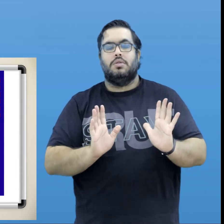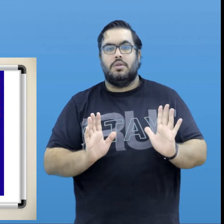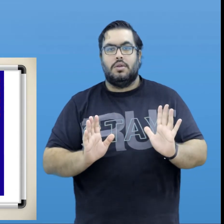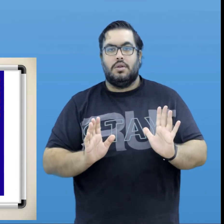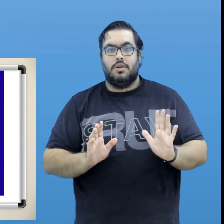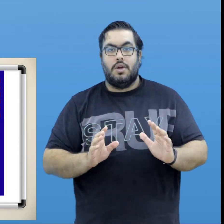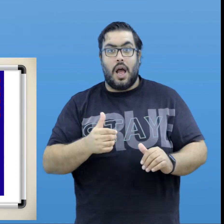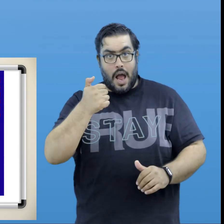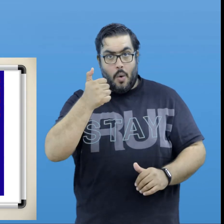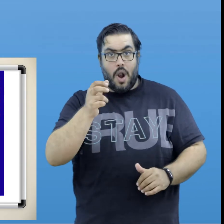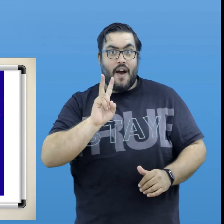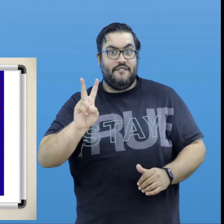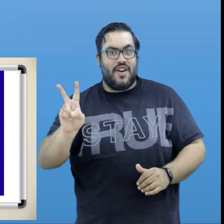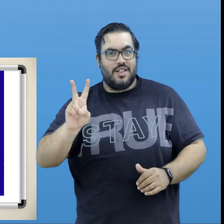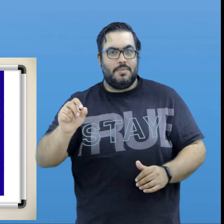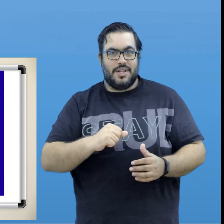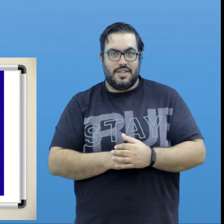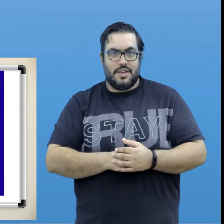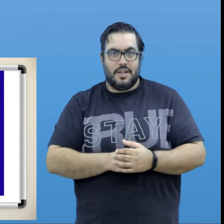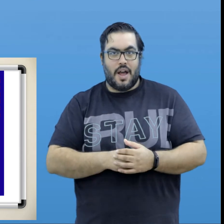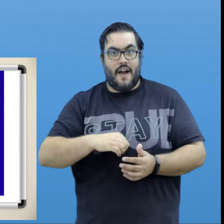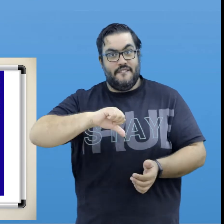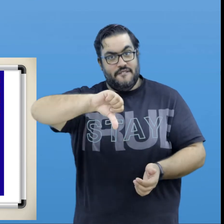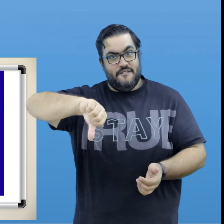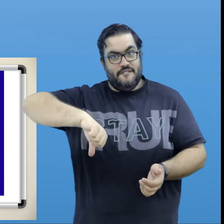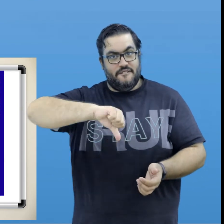So we have vitamins, fats,